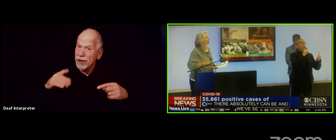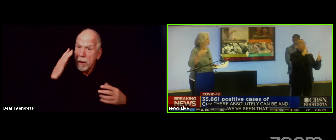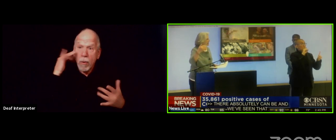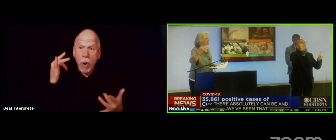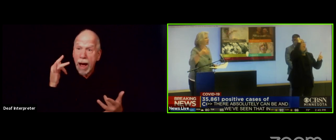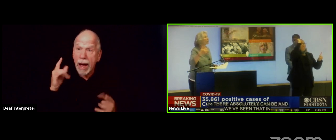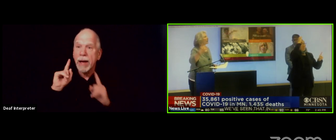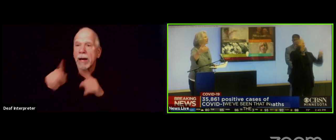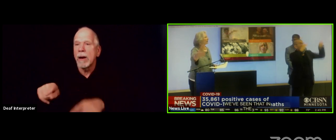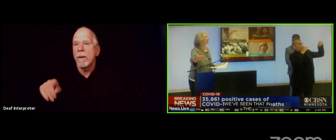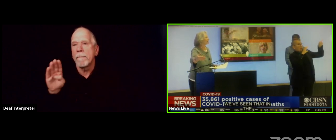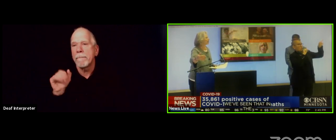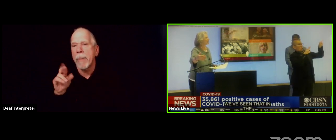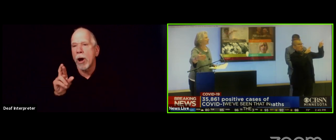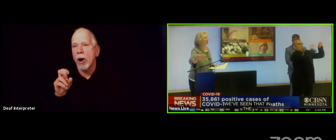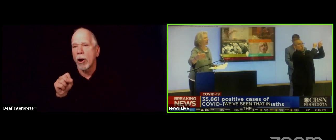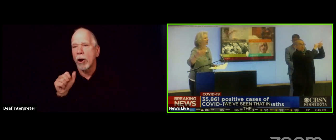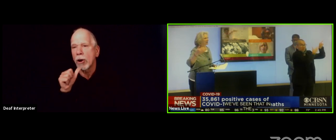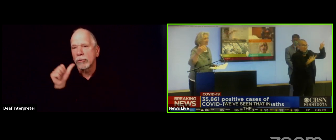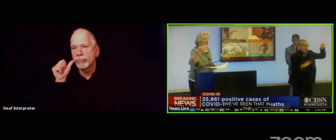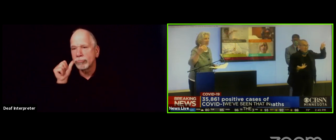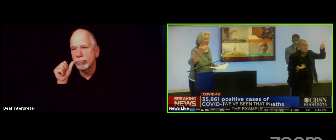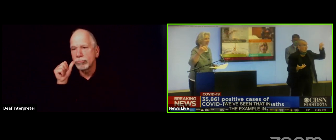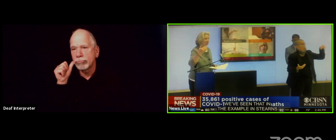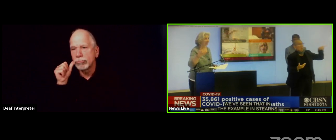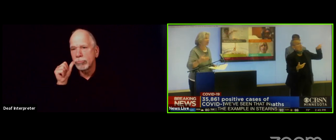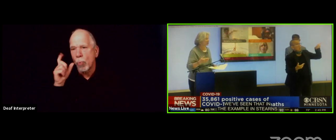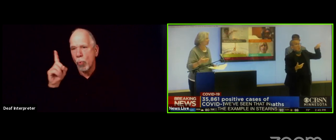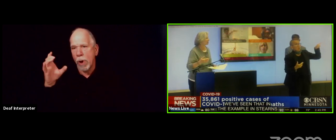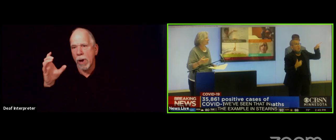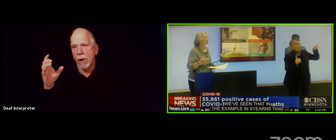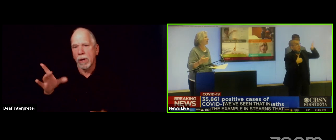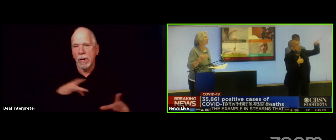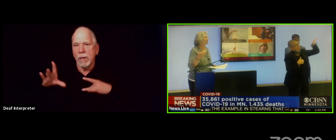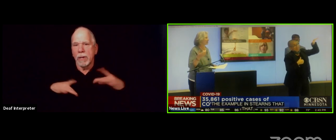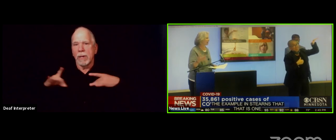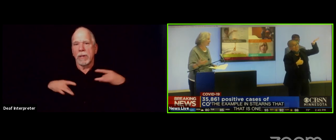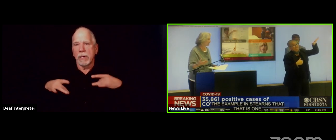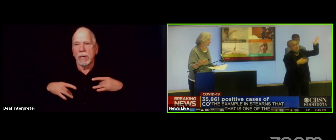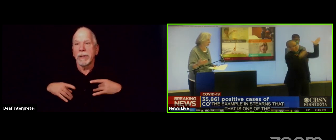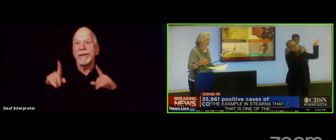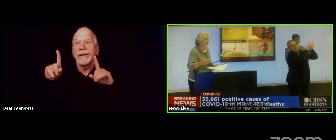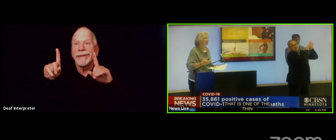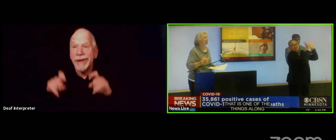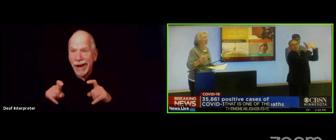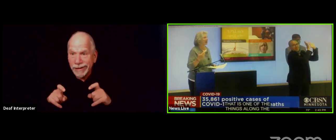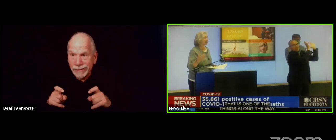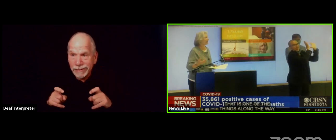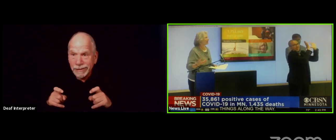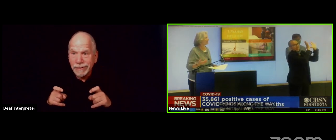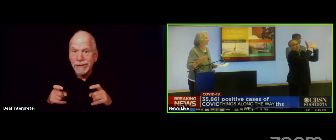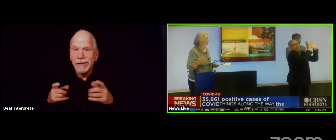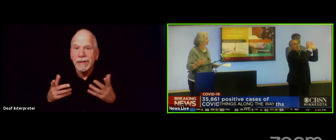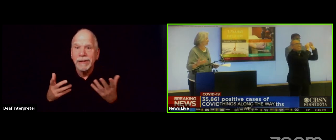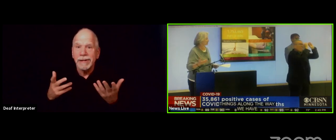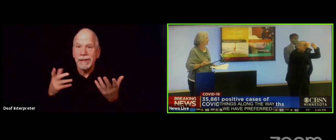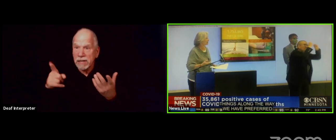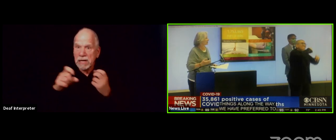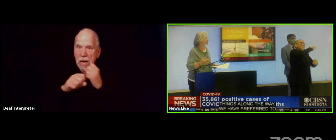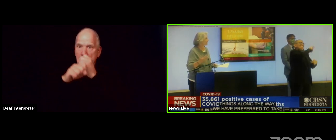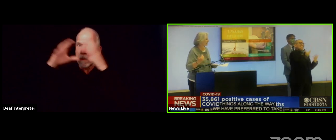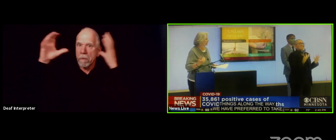that is one of the things along the way. And we have preferred to take an educational approach first,